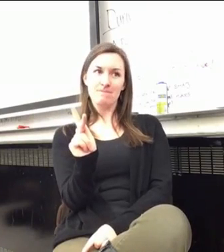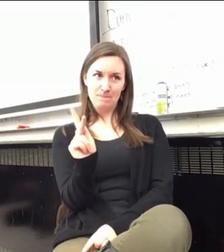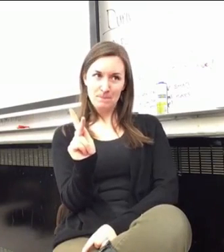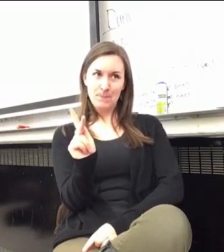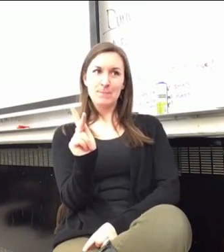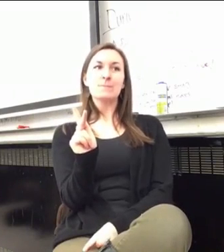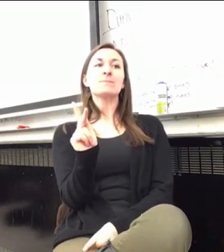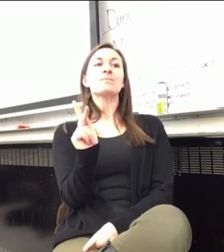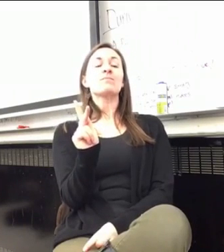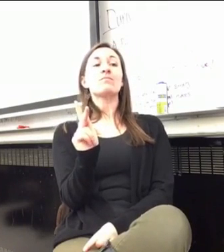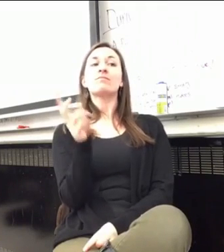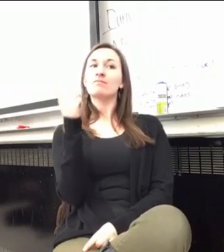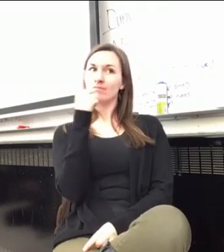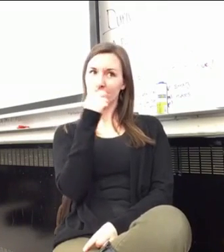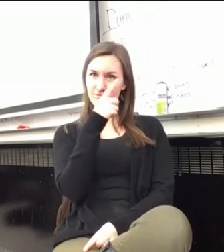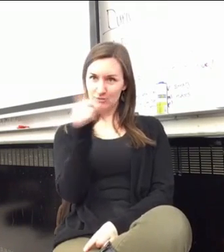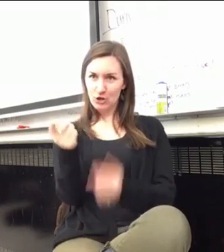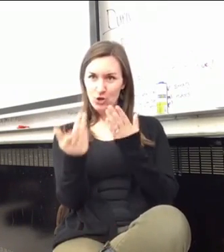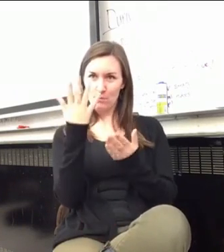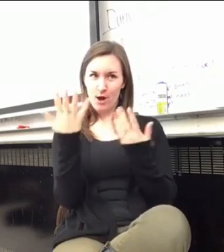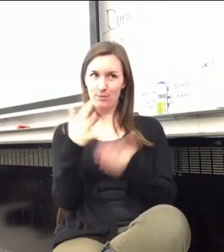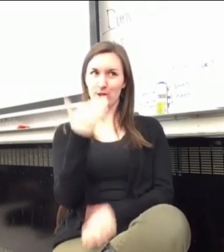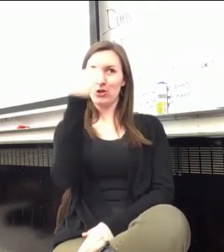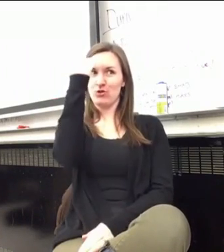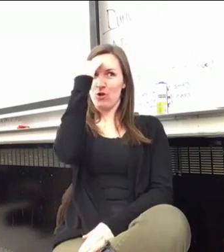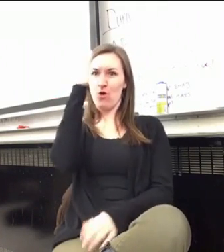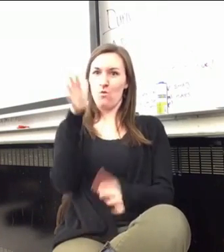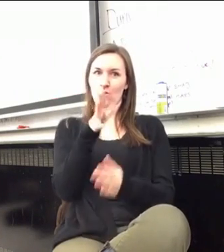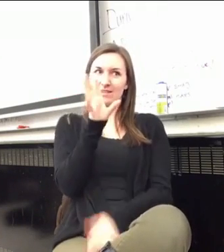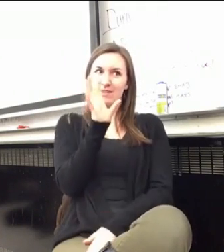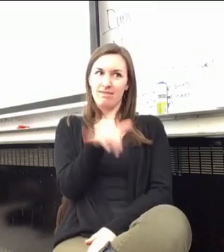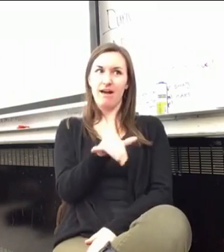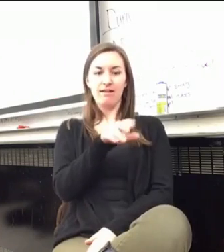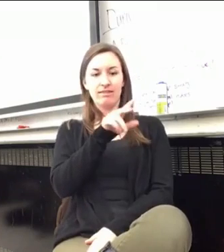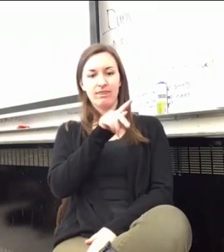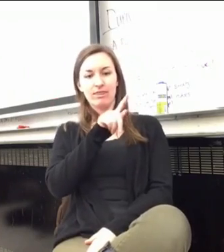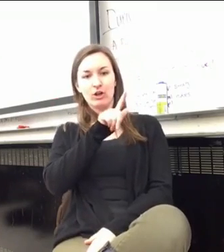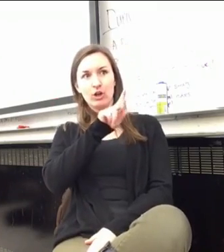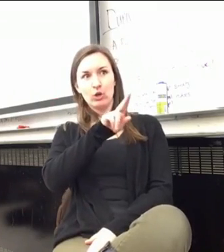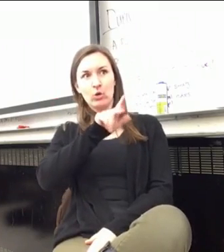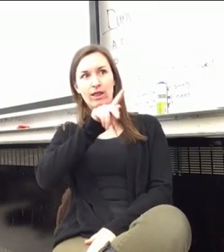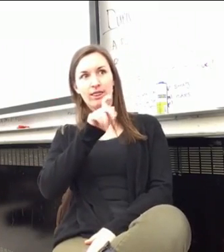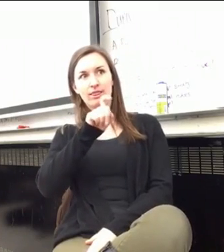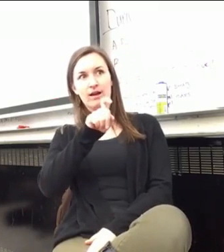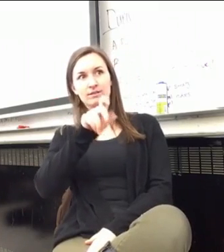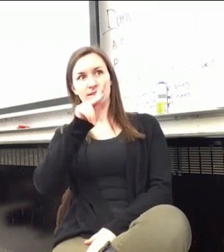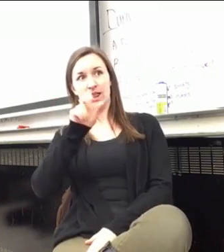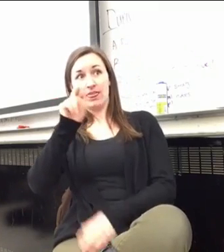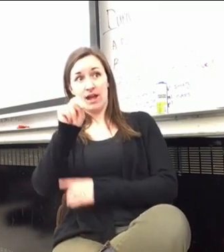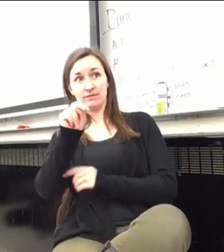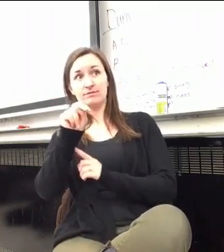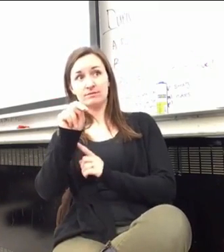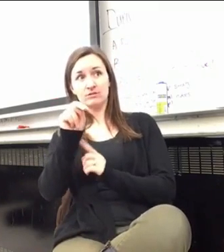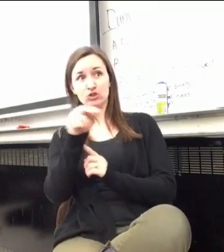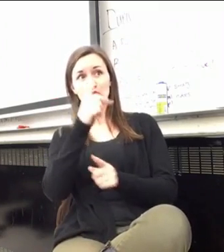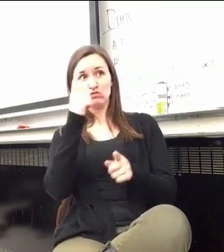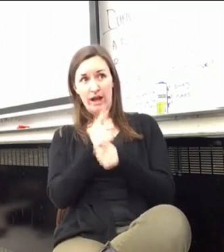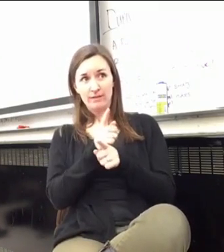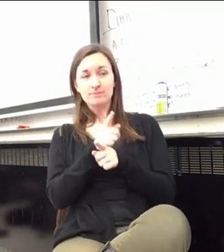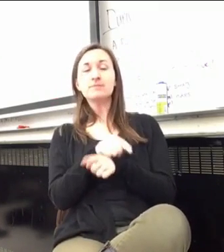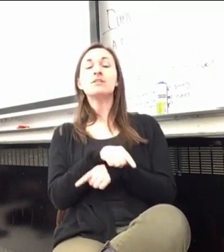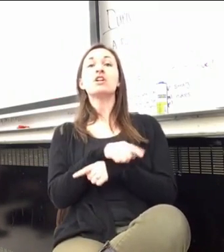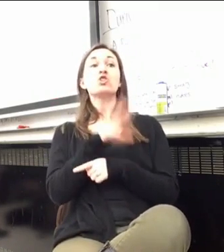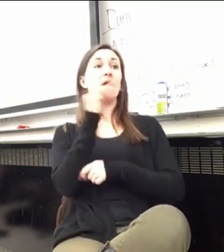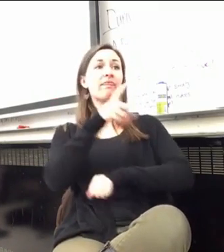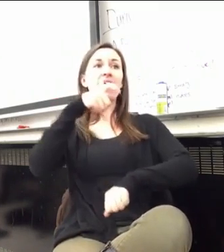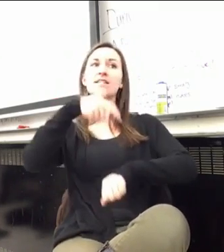Now, you probably know what the KKK is. It's the Ku Klux Klan, right? Now, at the time, this is going to be not